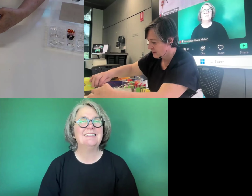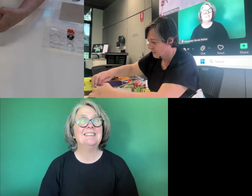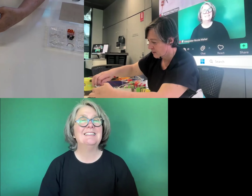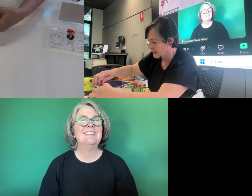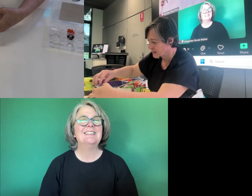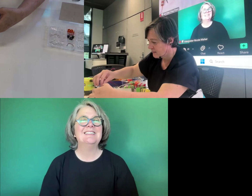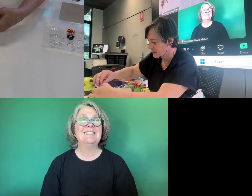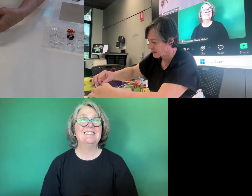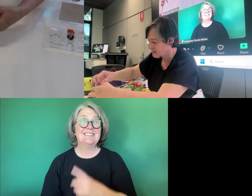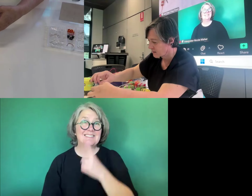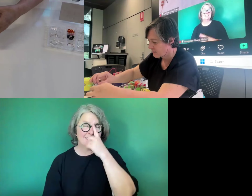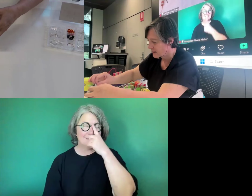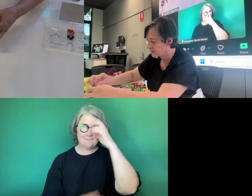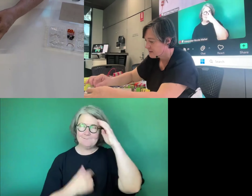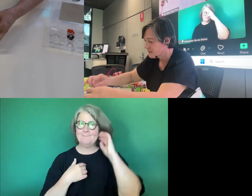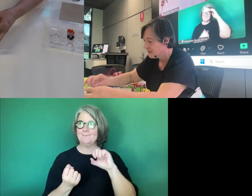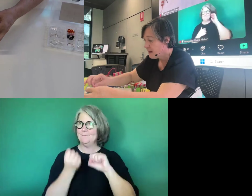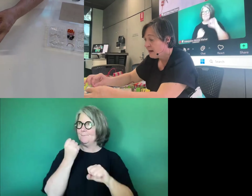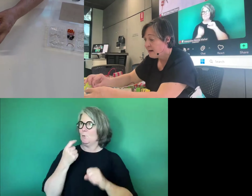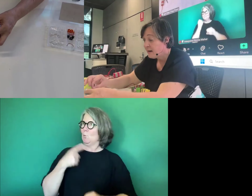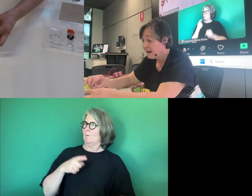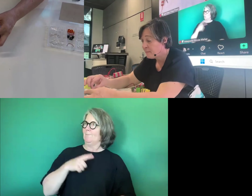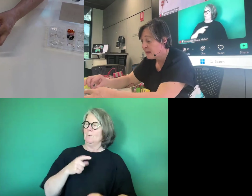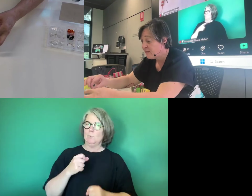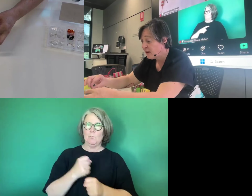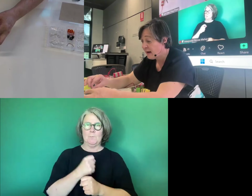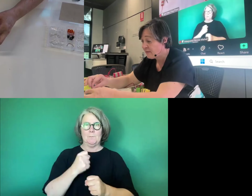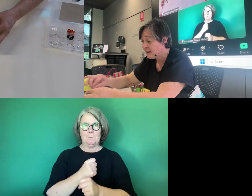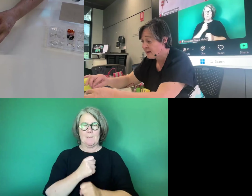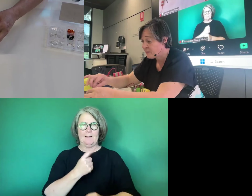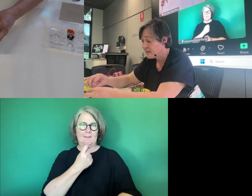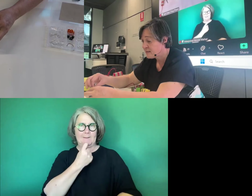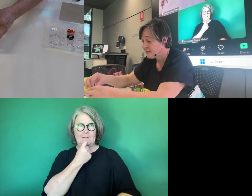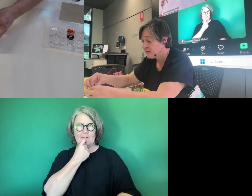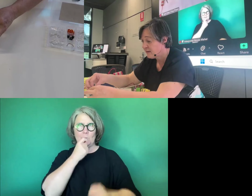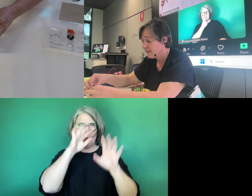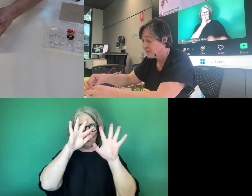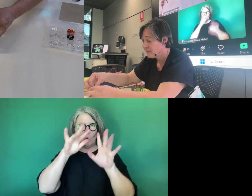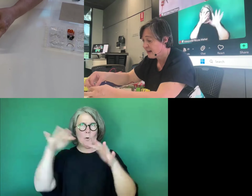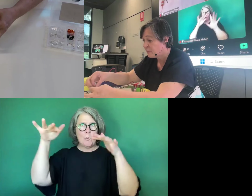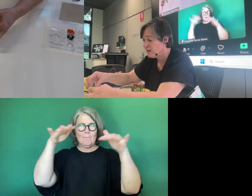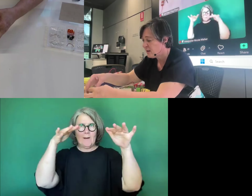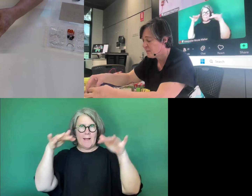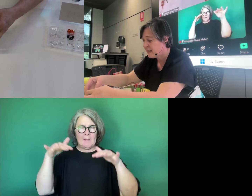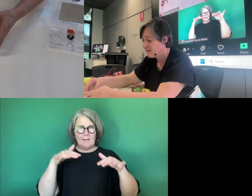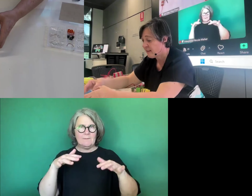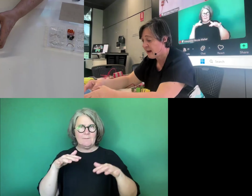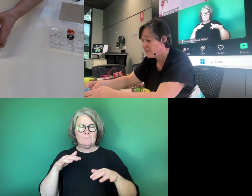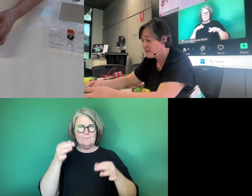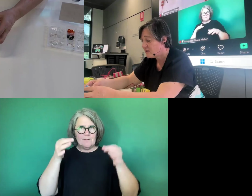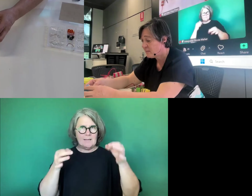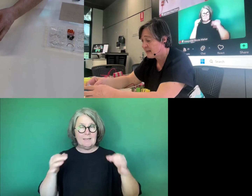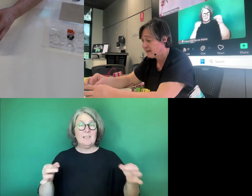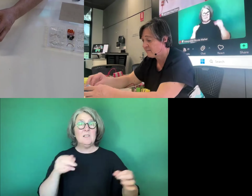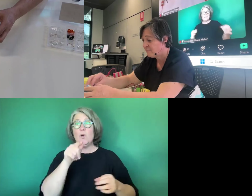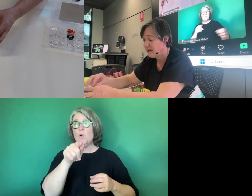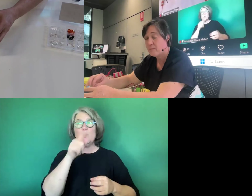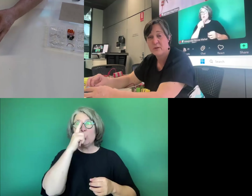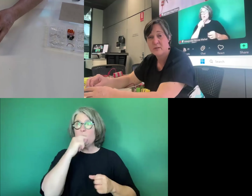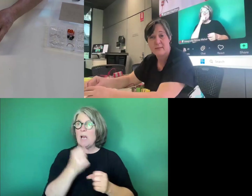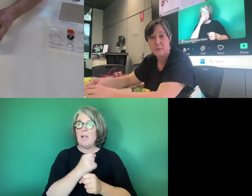This is when I'm regretting making a snowflake version. If you have 3D printers, I don't know if you have them available, you can make flowers, you can